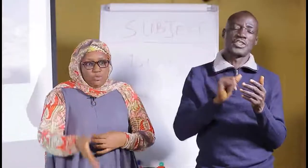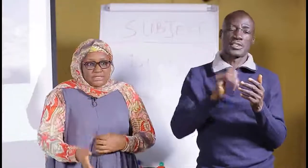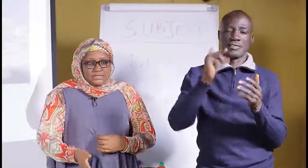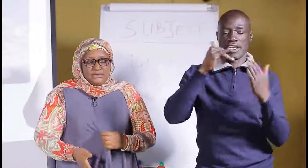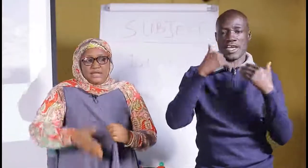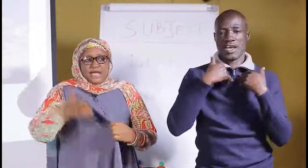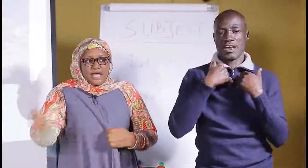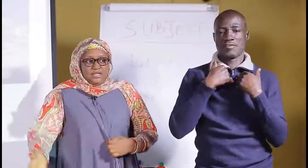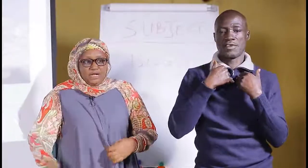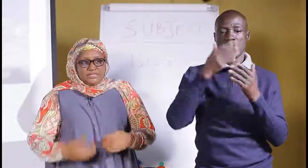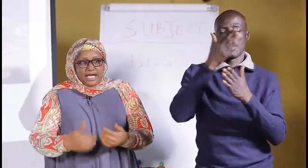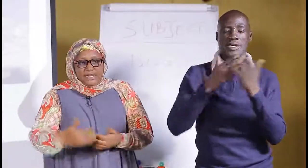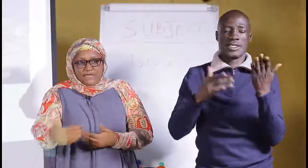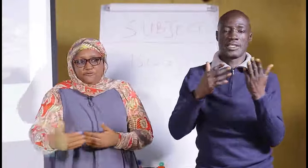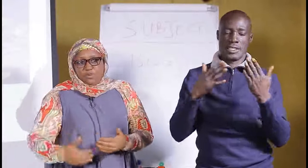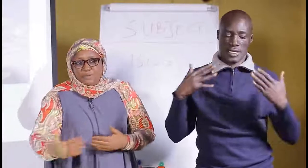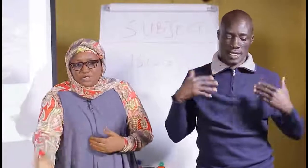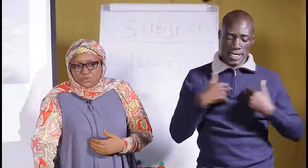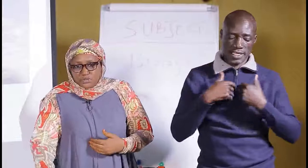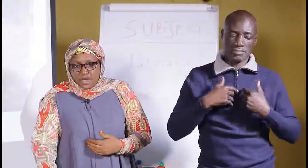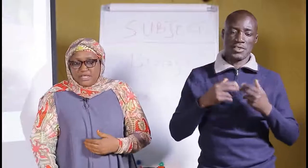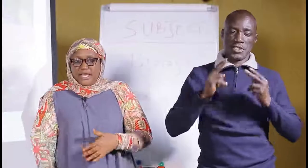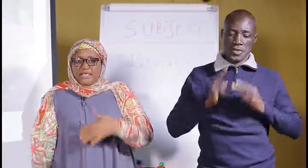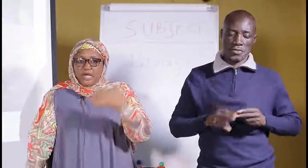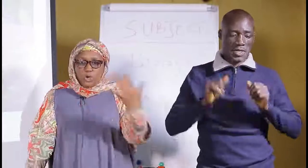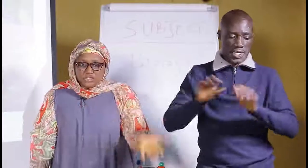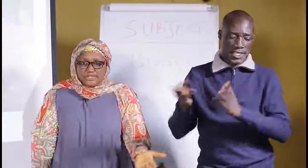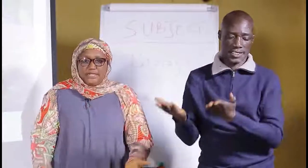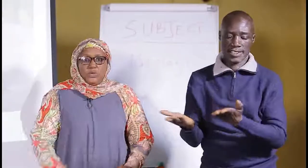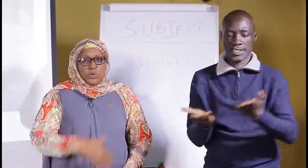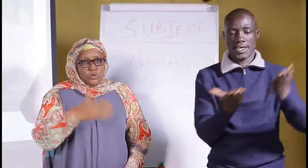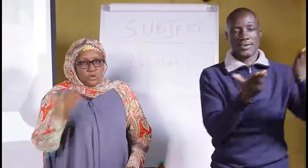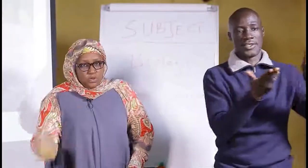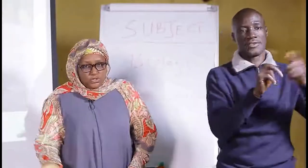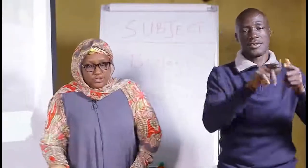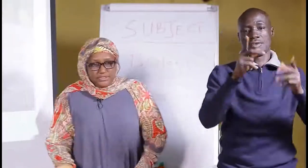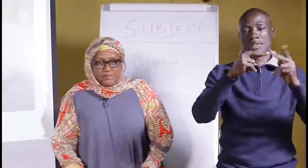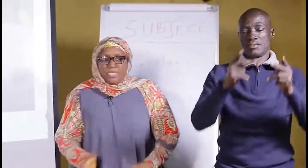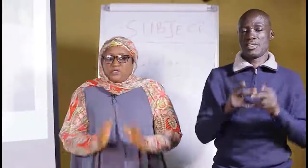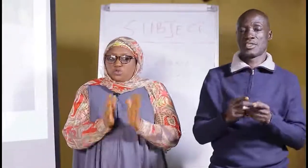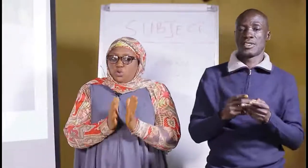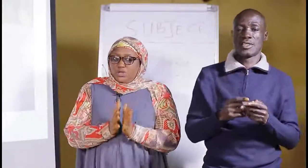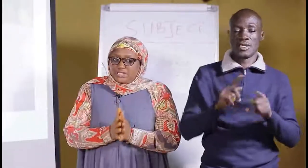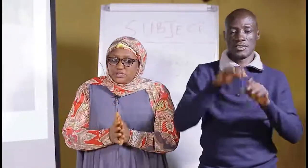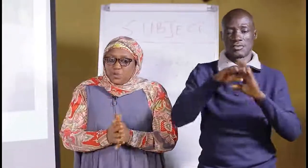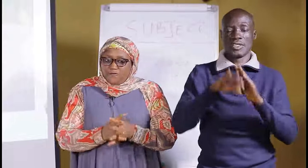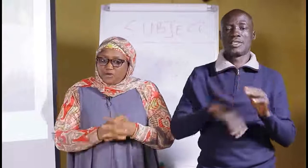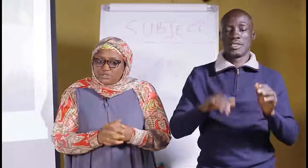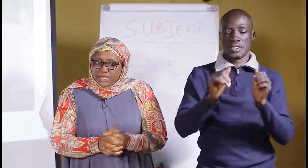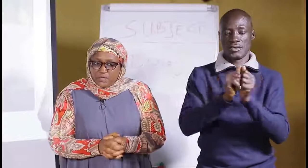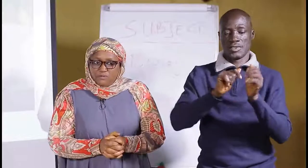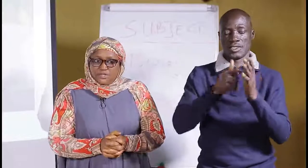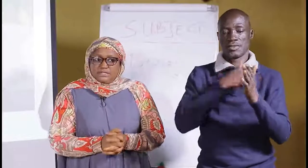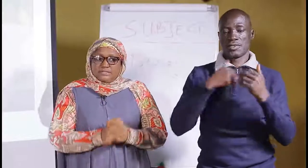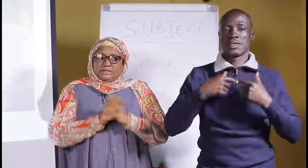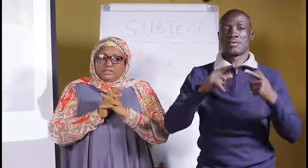Then humans and animals carry it from one place to another, either consciously or unconsciously. So with this, we have come to